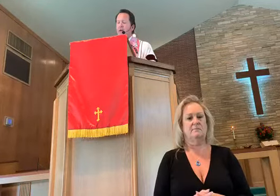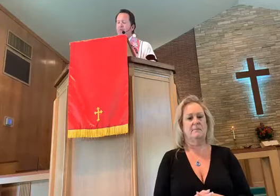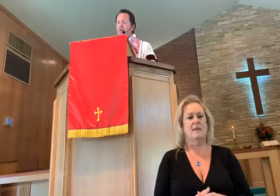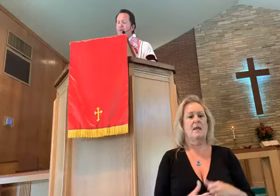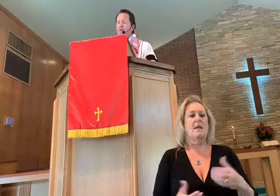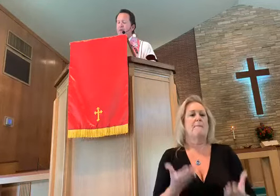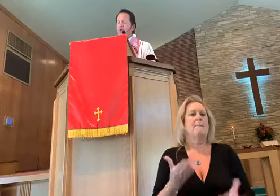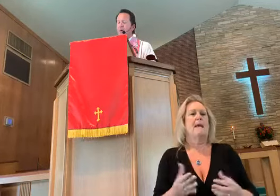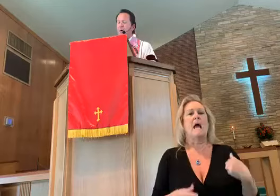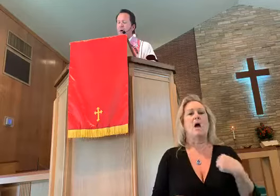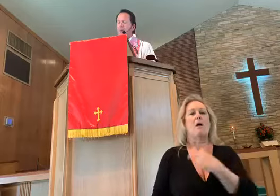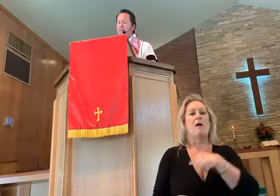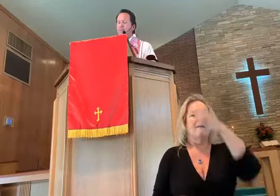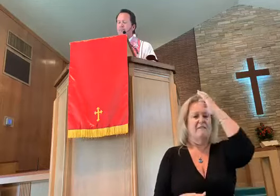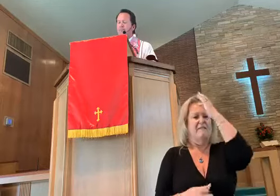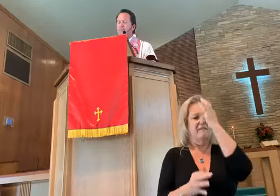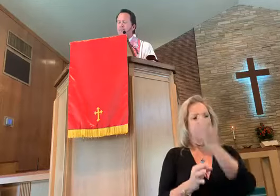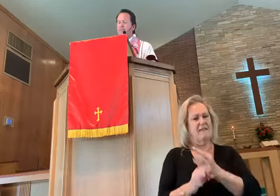And may our faith grow strong.